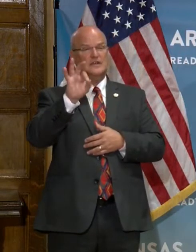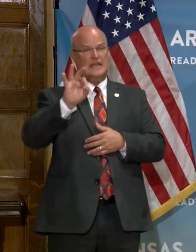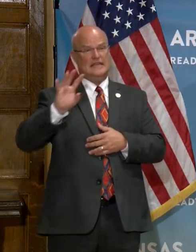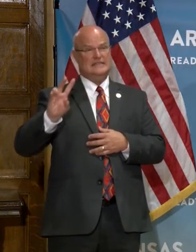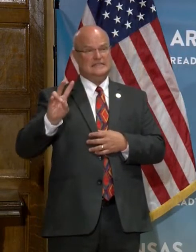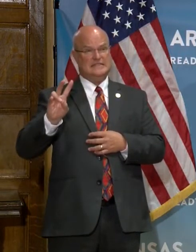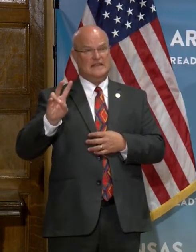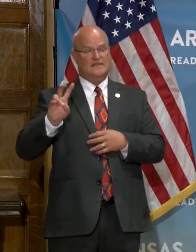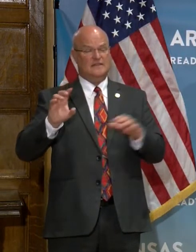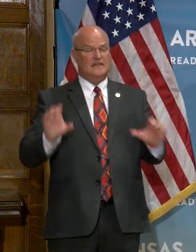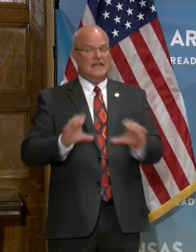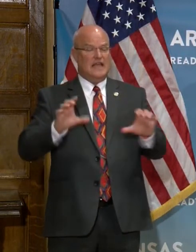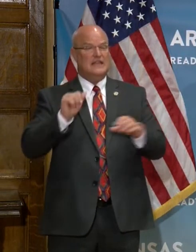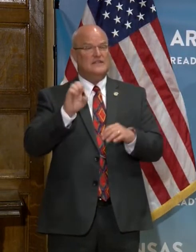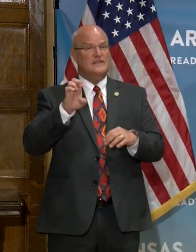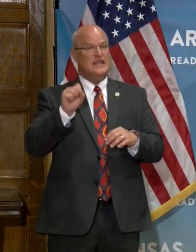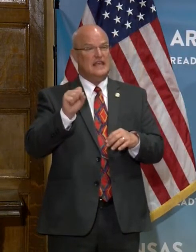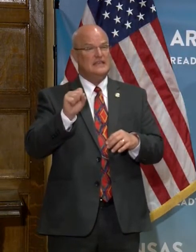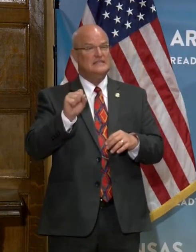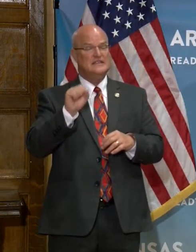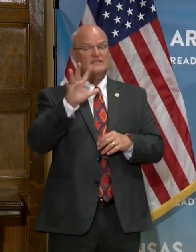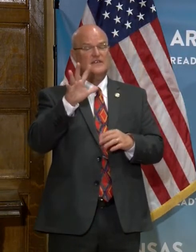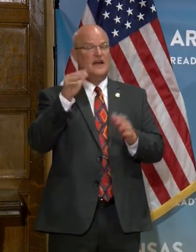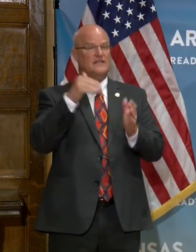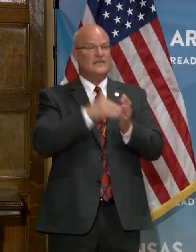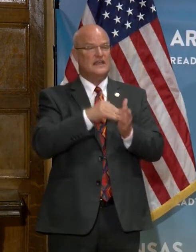21,197. Our active cases are